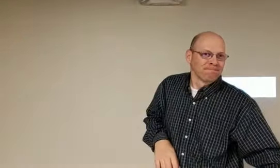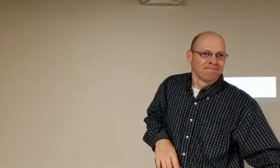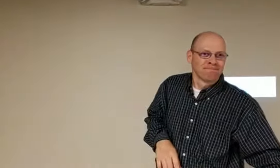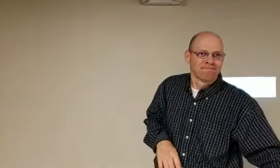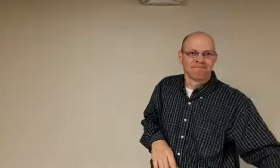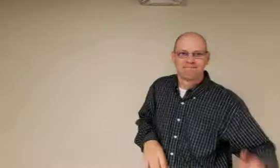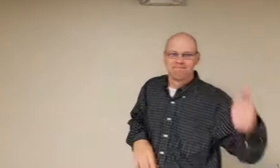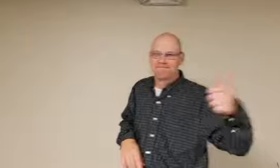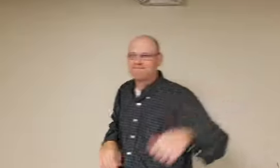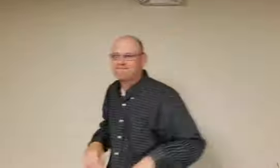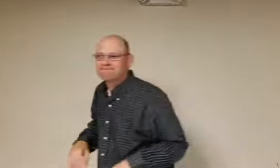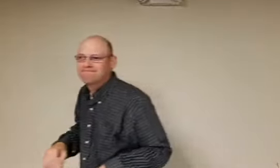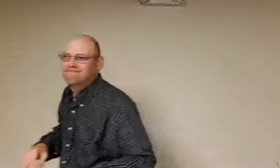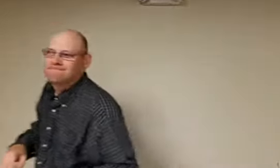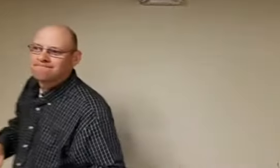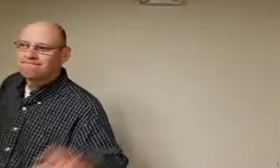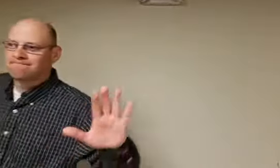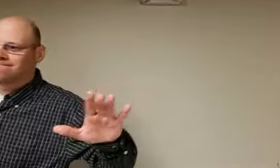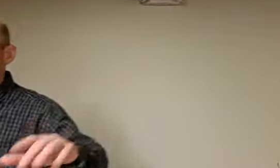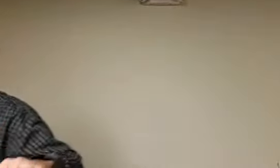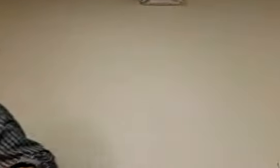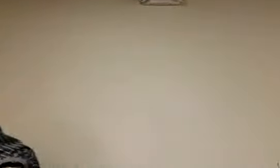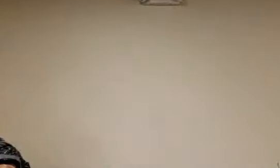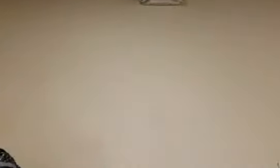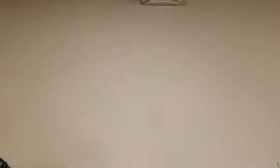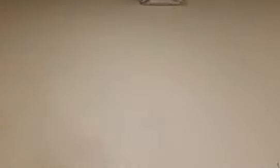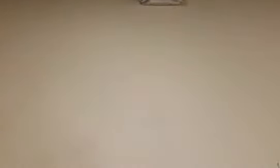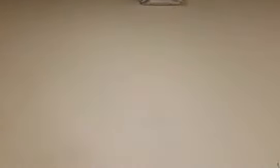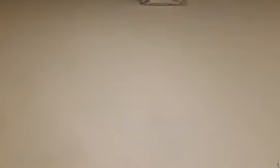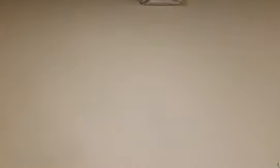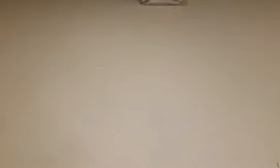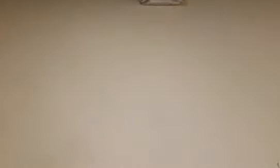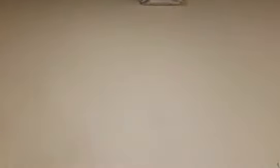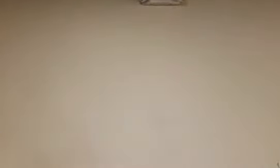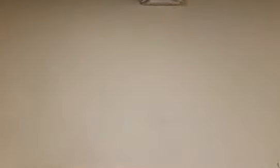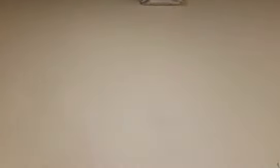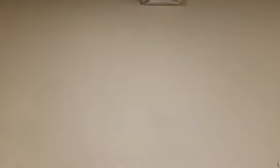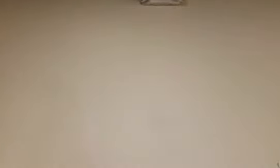Facebook people, okay.